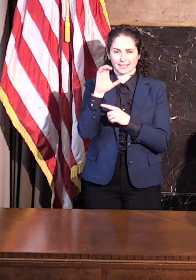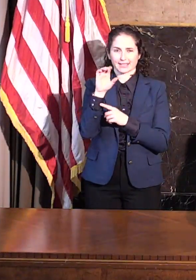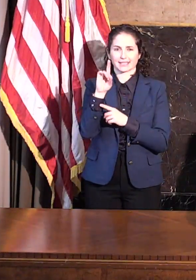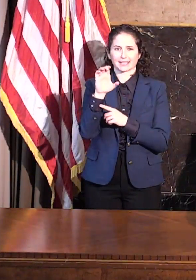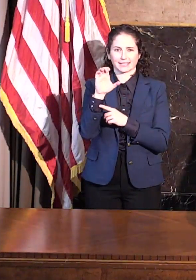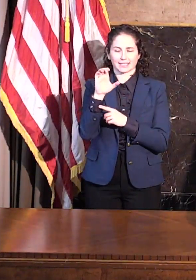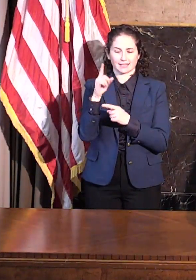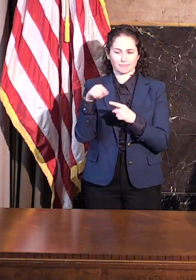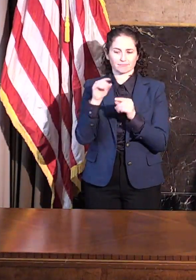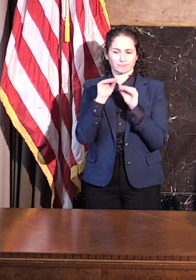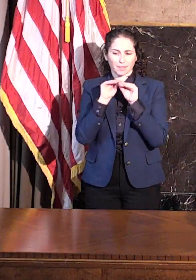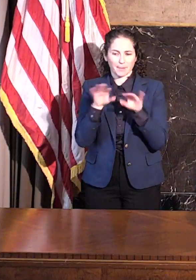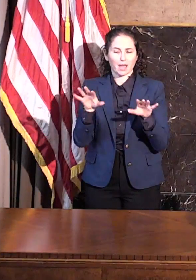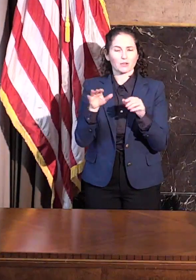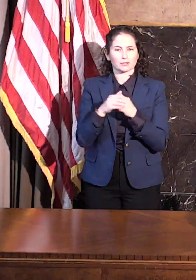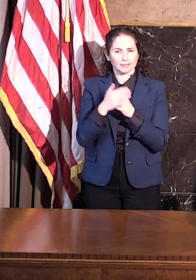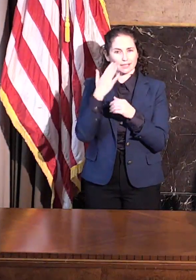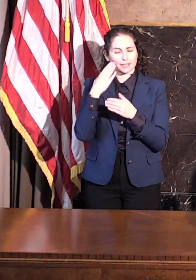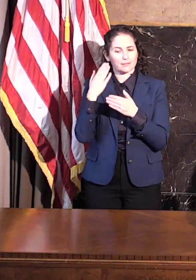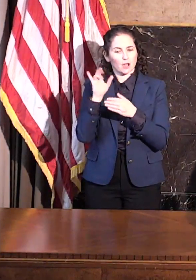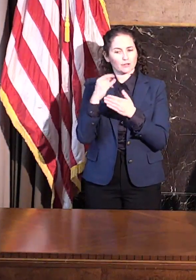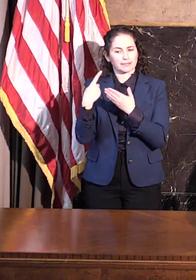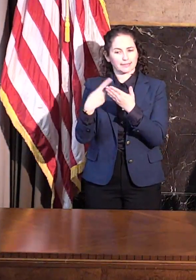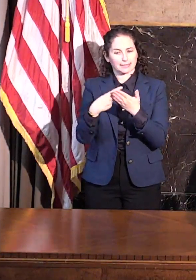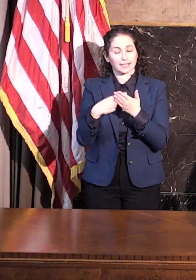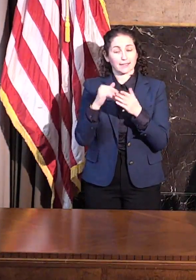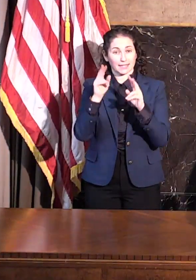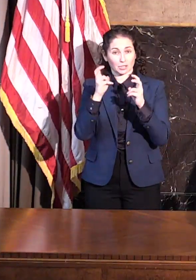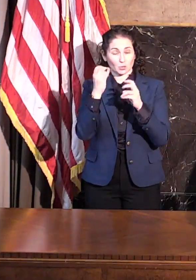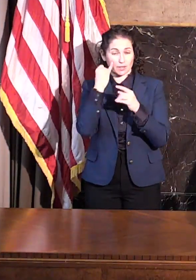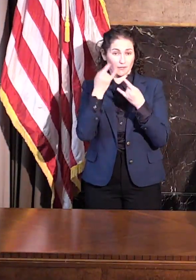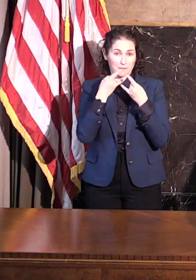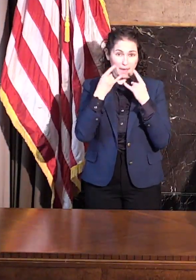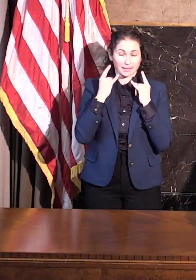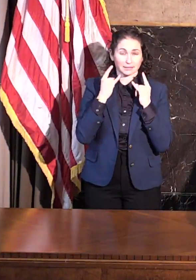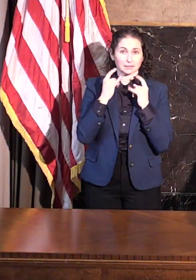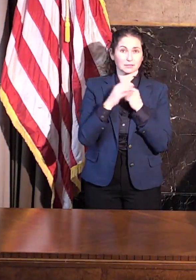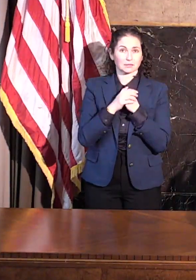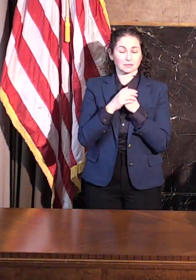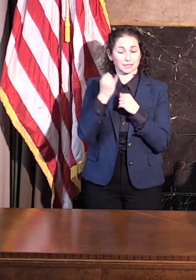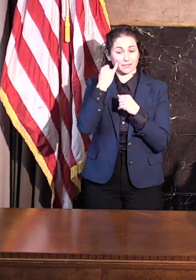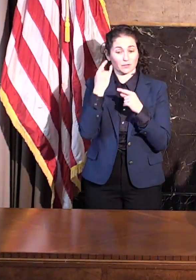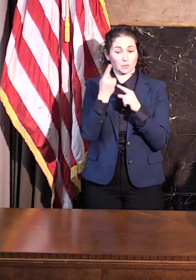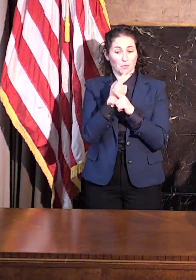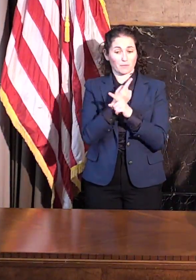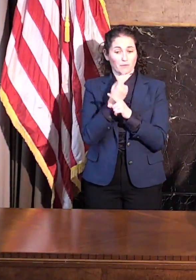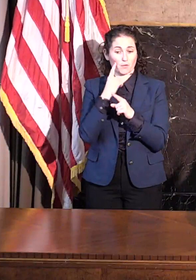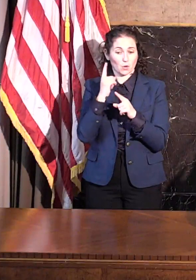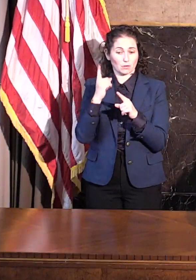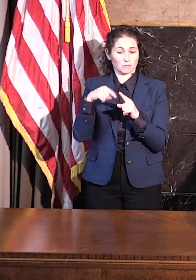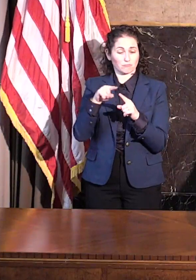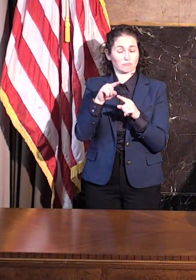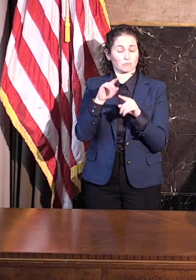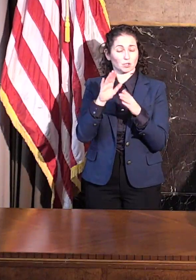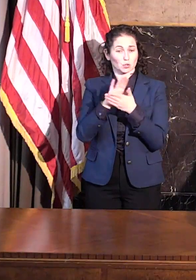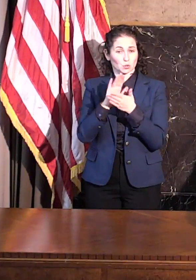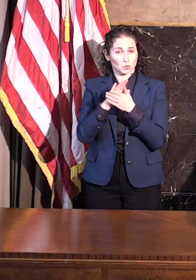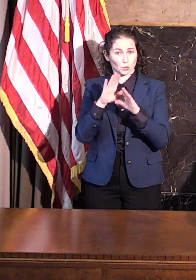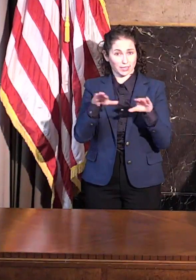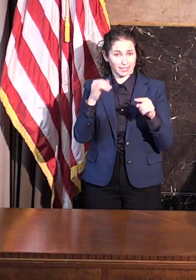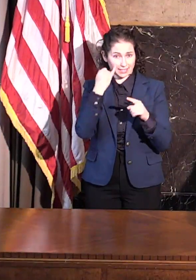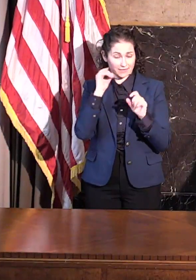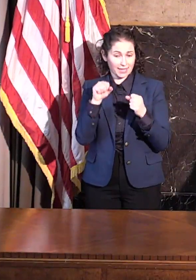a timeline as to when we're going to get there. But we know that over time, we are going to achieve more and